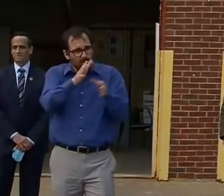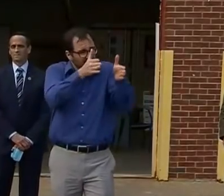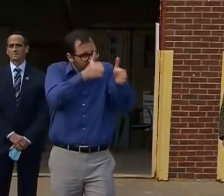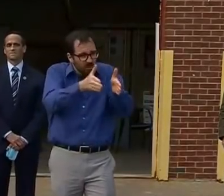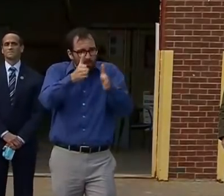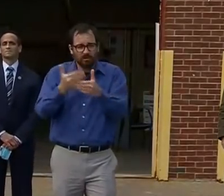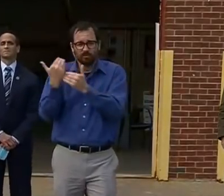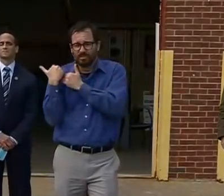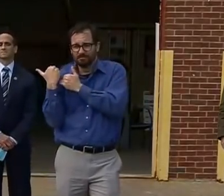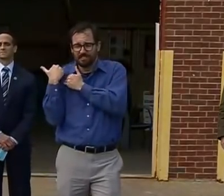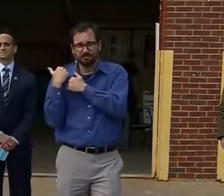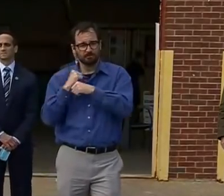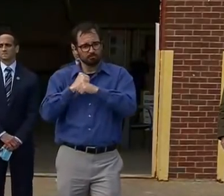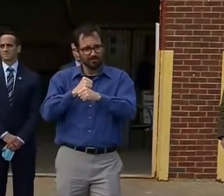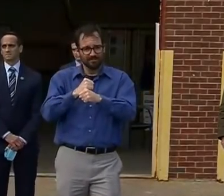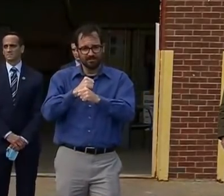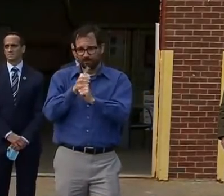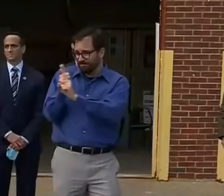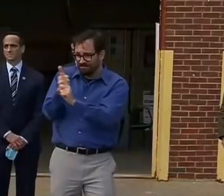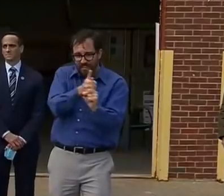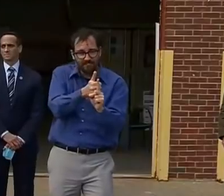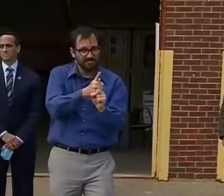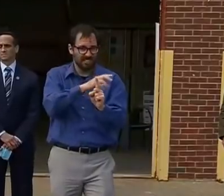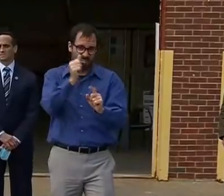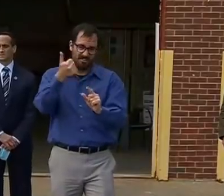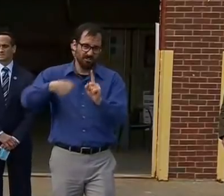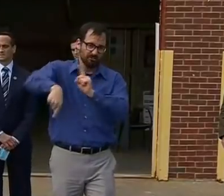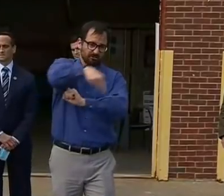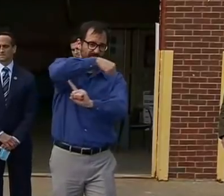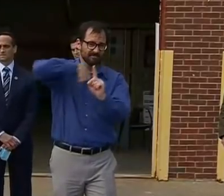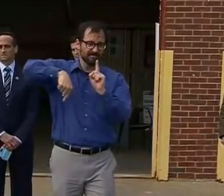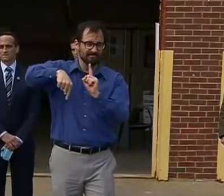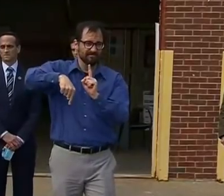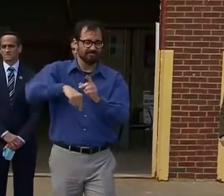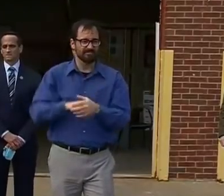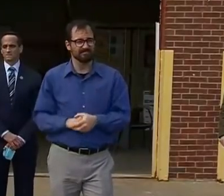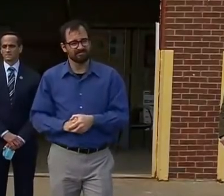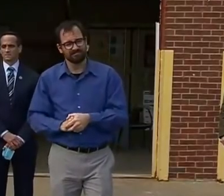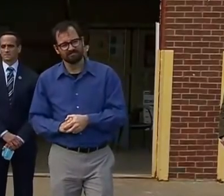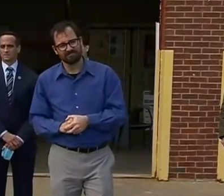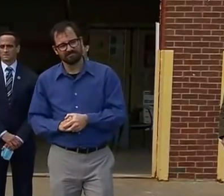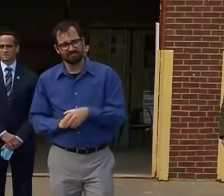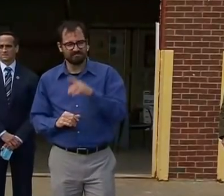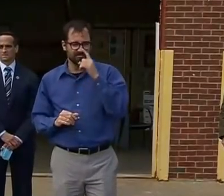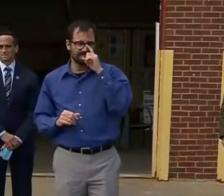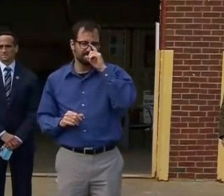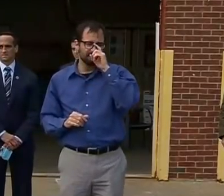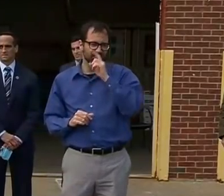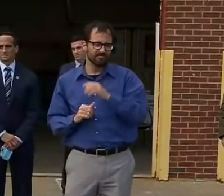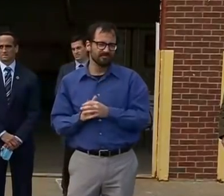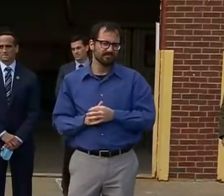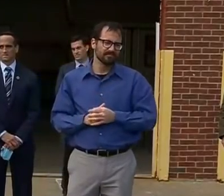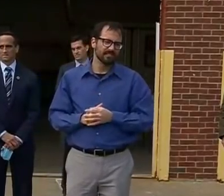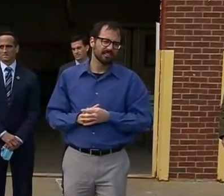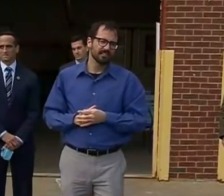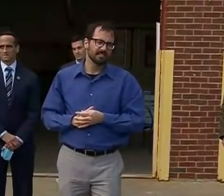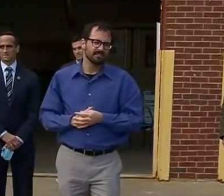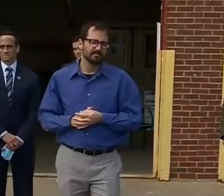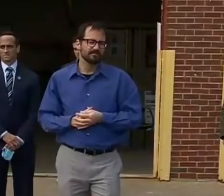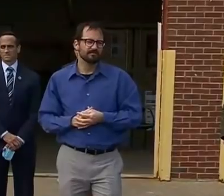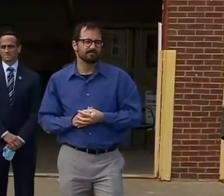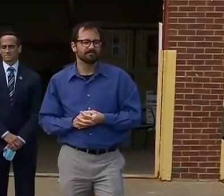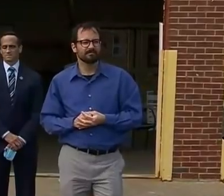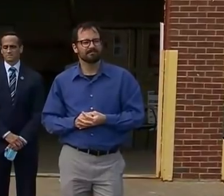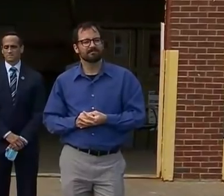down services and houses of worship, how brutal I knew that would be for many of my friends and the people I